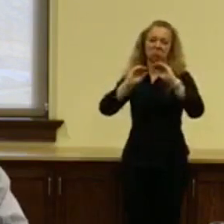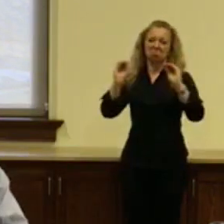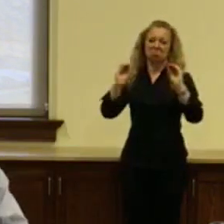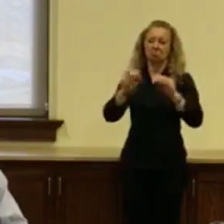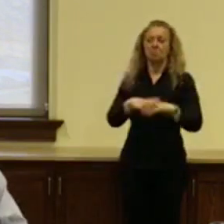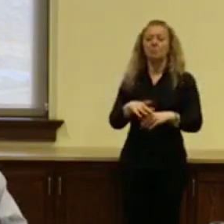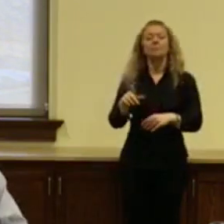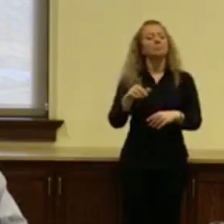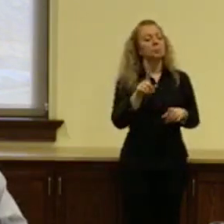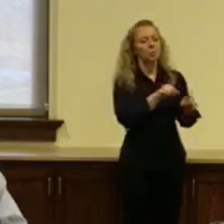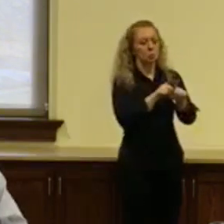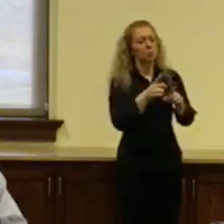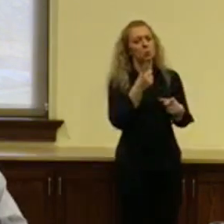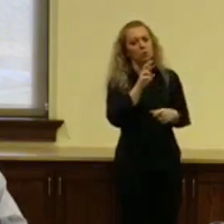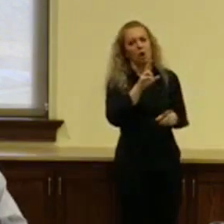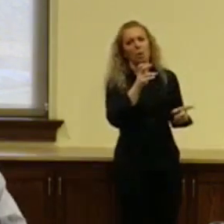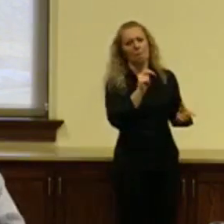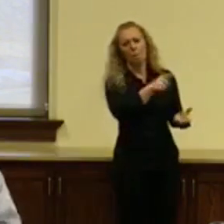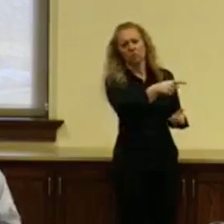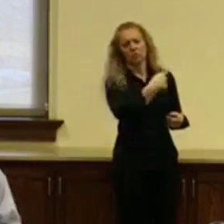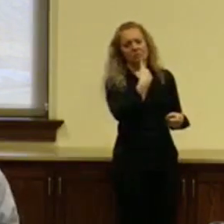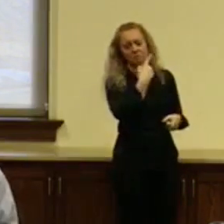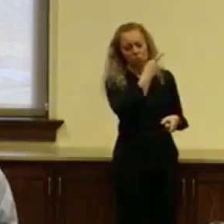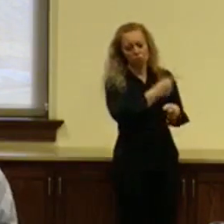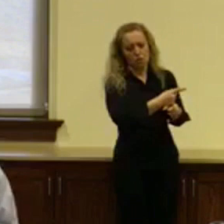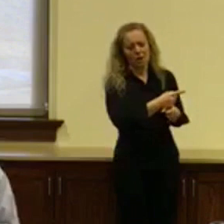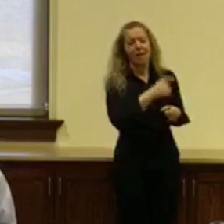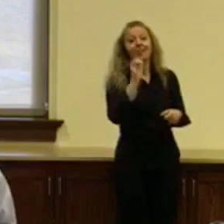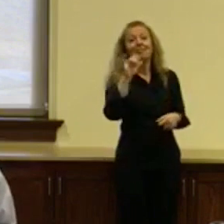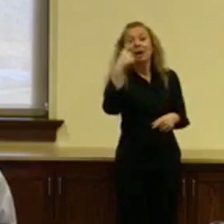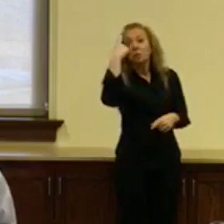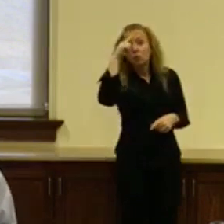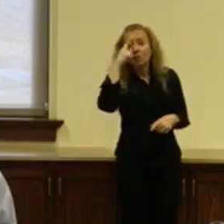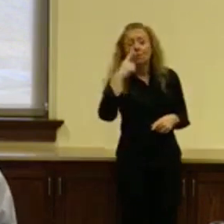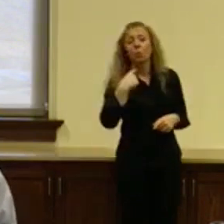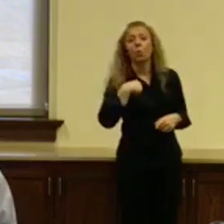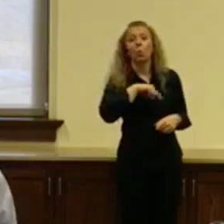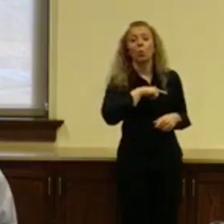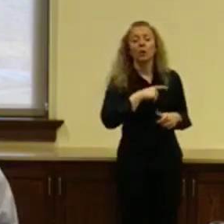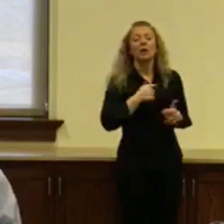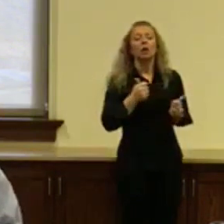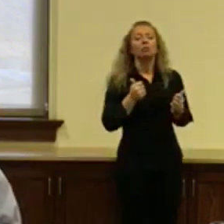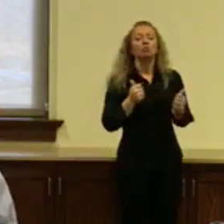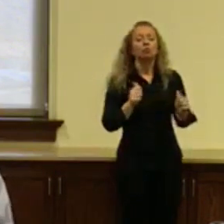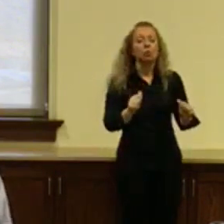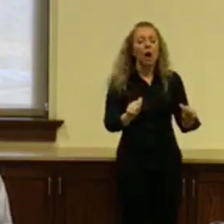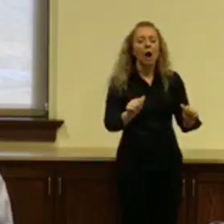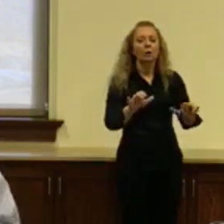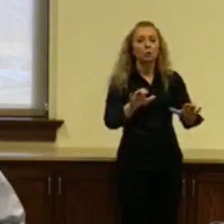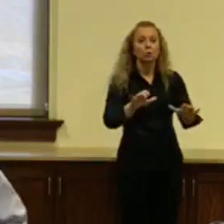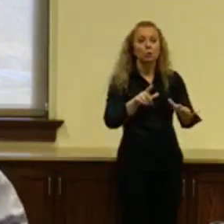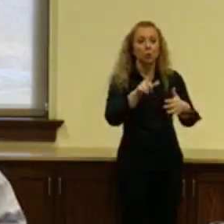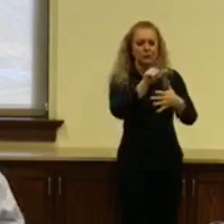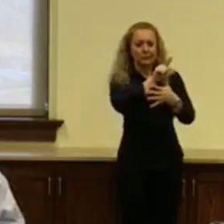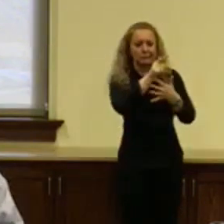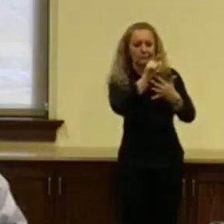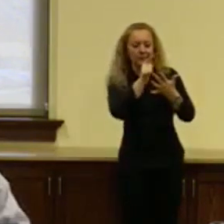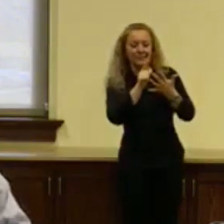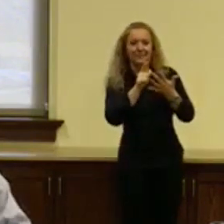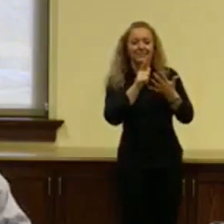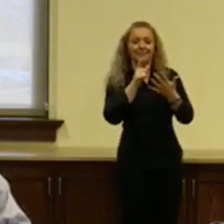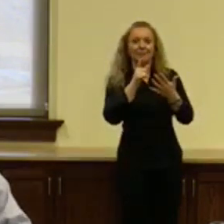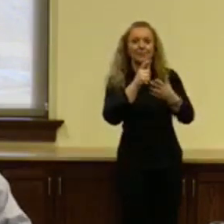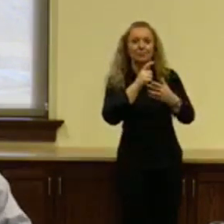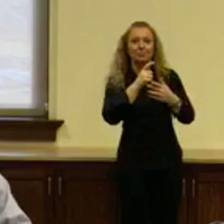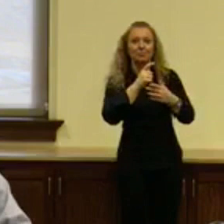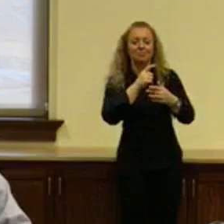that's what Dr. Bogan says exactly right, and that's really why we've tried to really do all the steps that everybody in the region